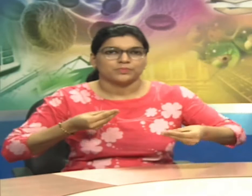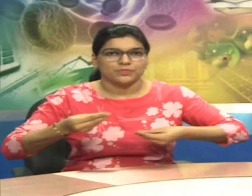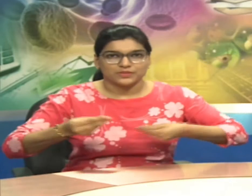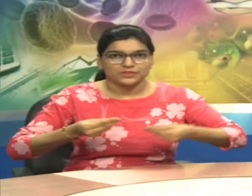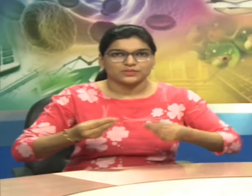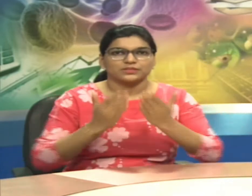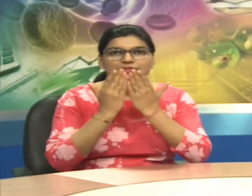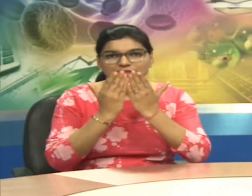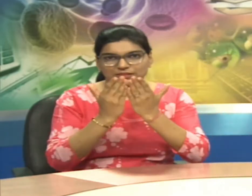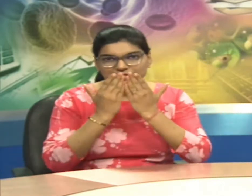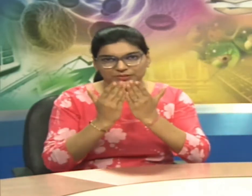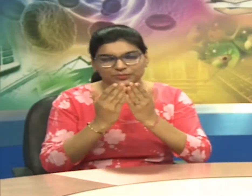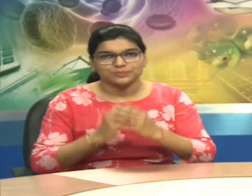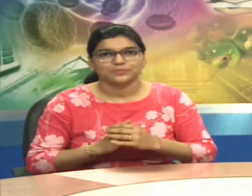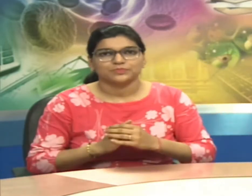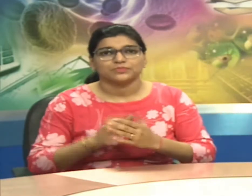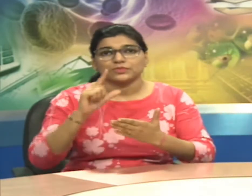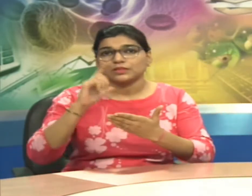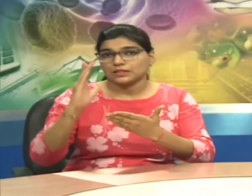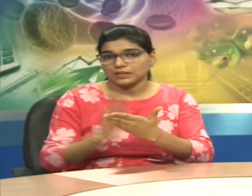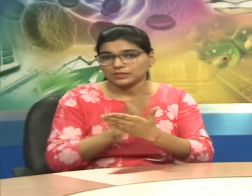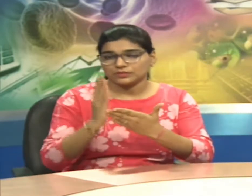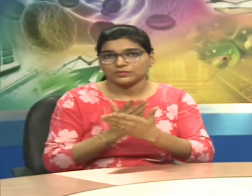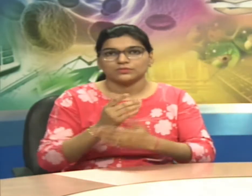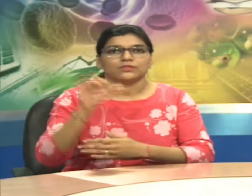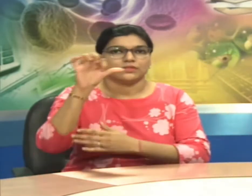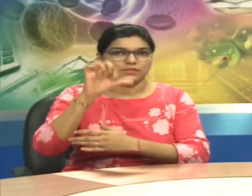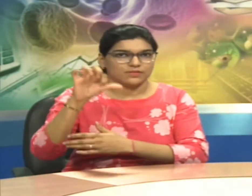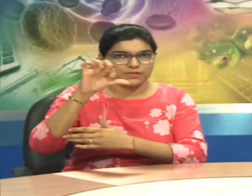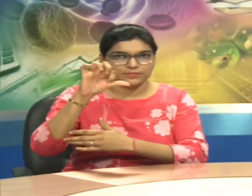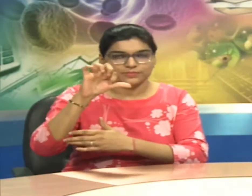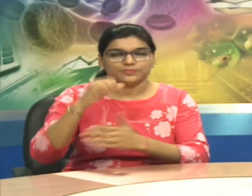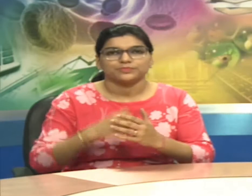What we're going to read today? Business Studies. Lesson 9.